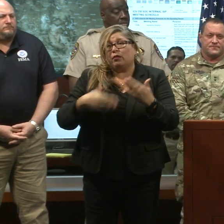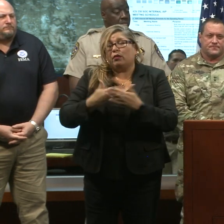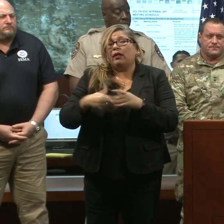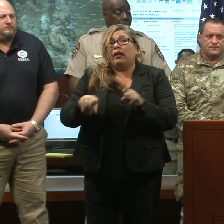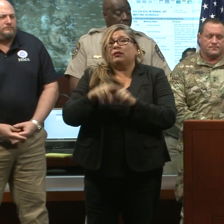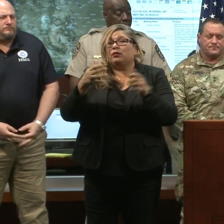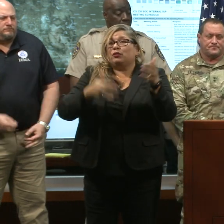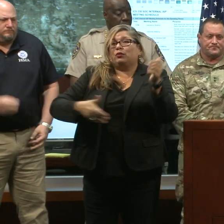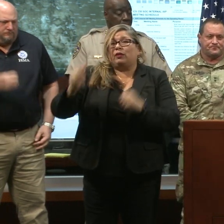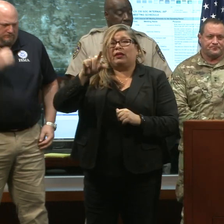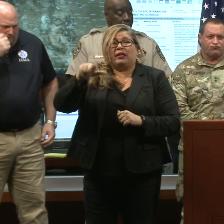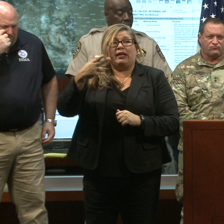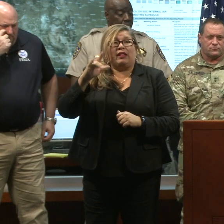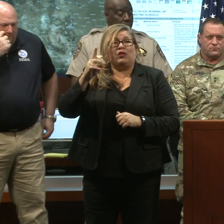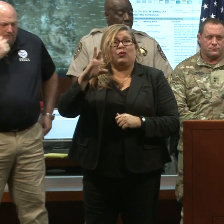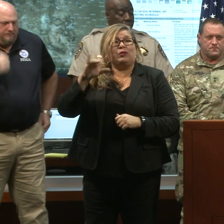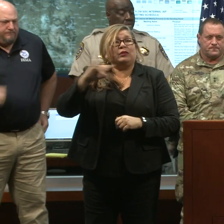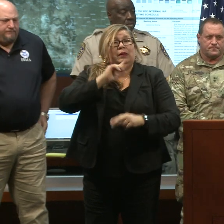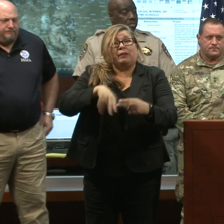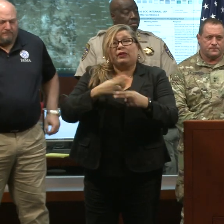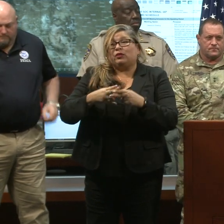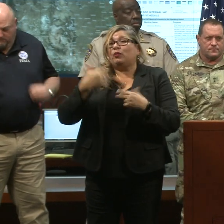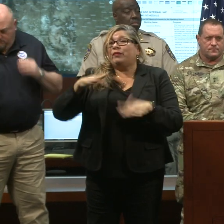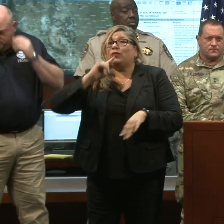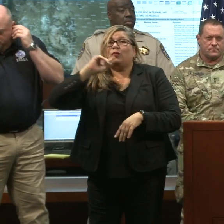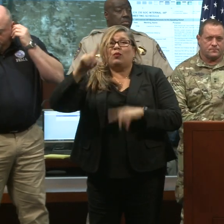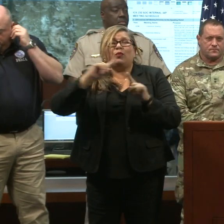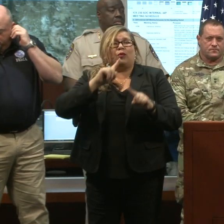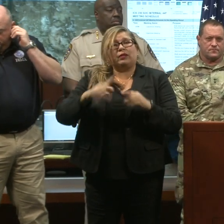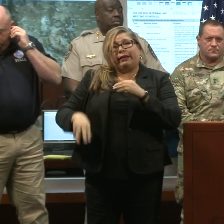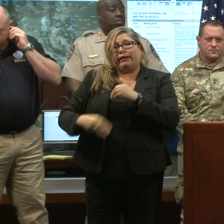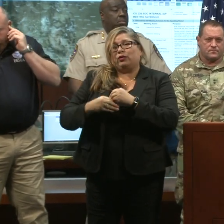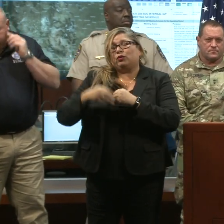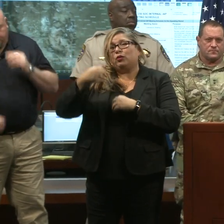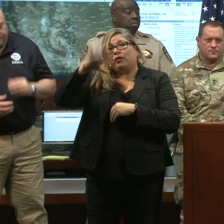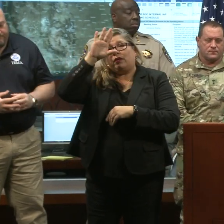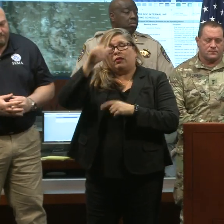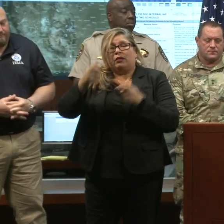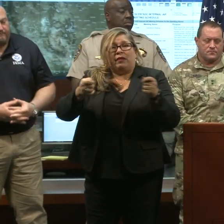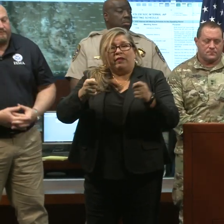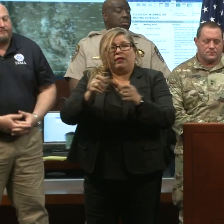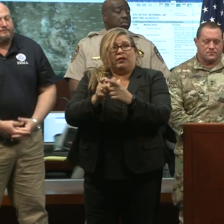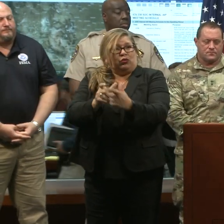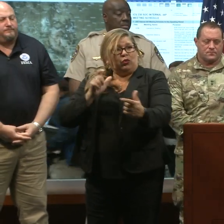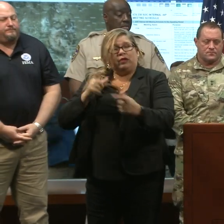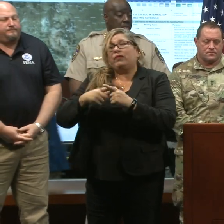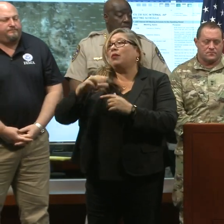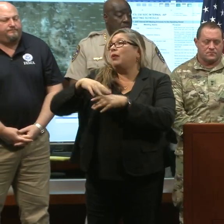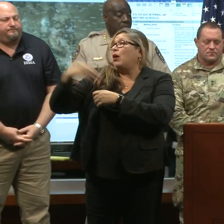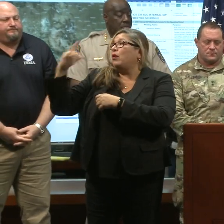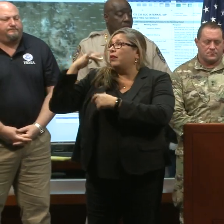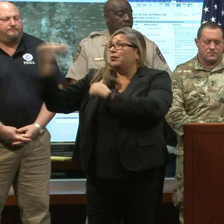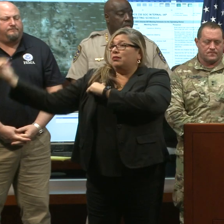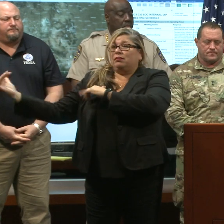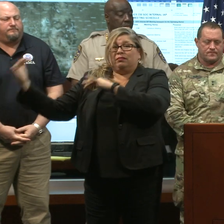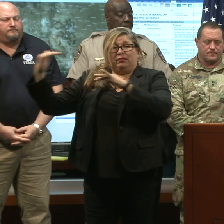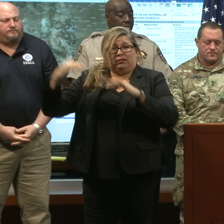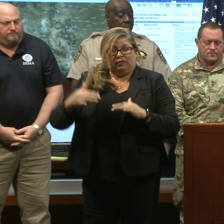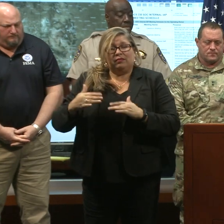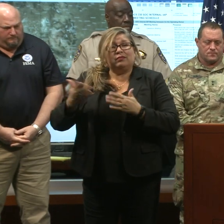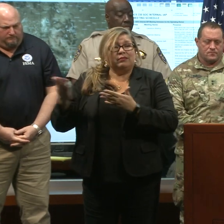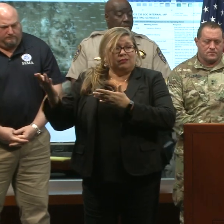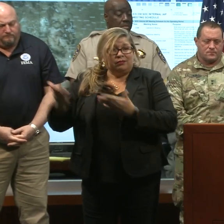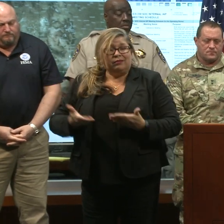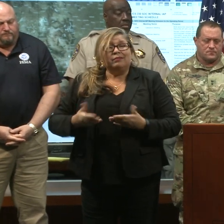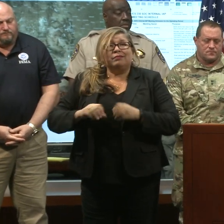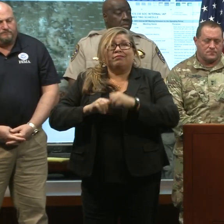Director Ghilarducci said, we have ordered up additional fire engines, over 100 fire engines from outside of California, bringing those additional